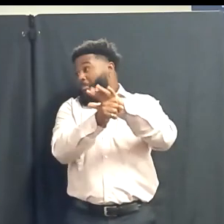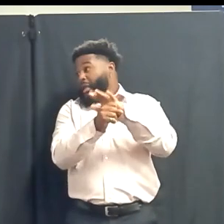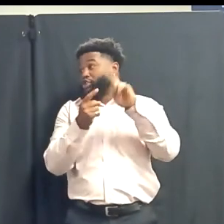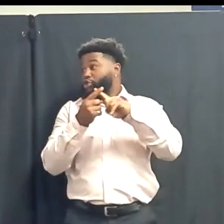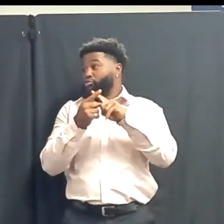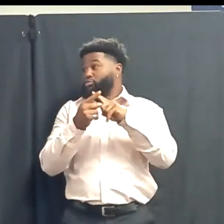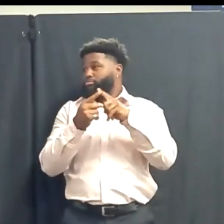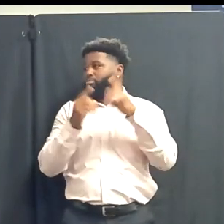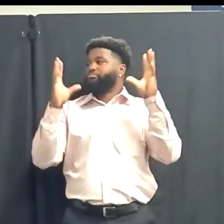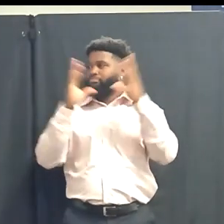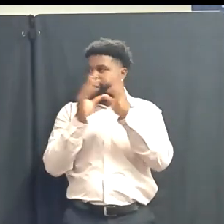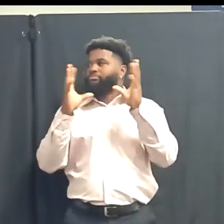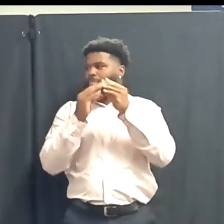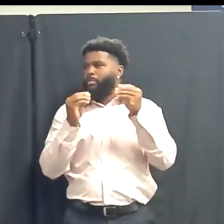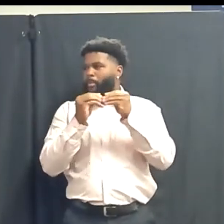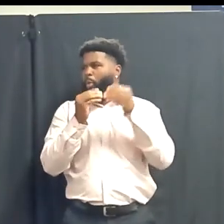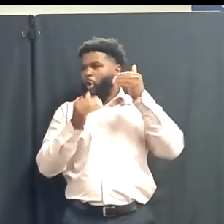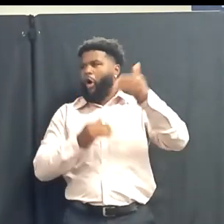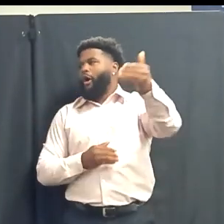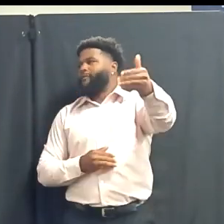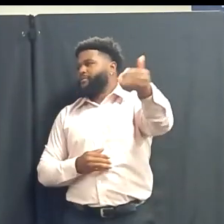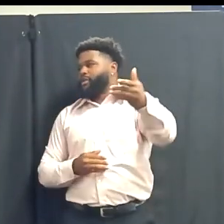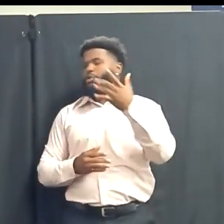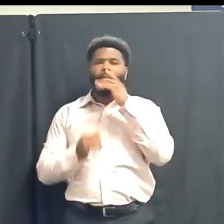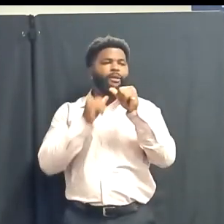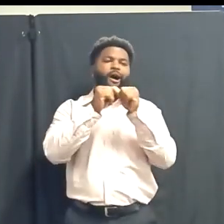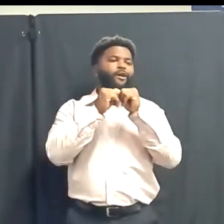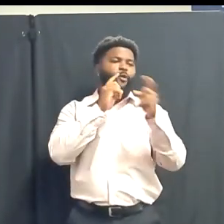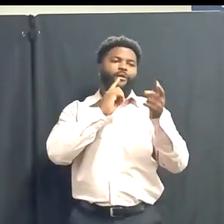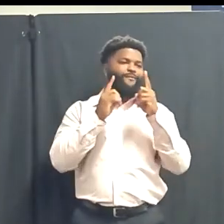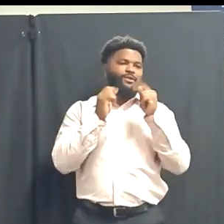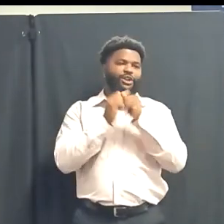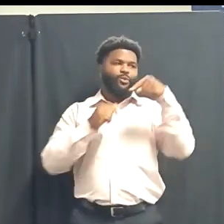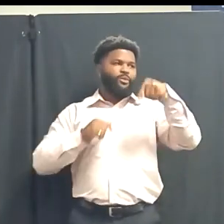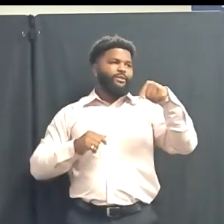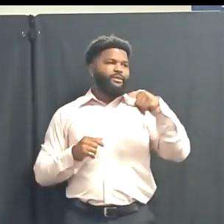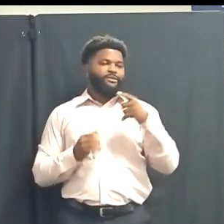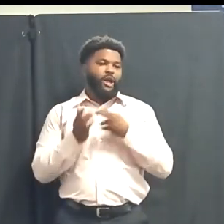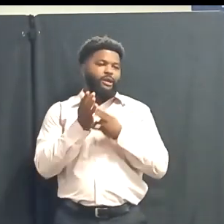those conversations, to that ongoing conversation, and to